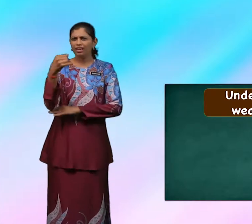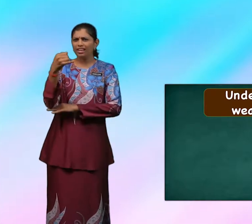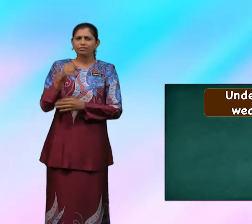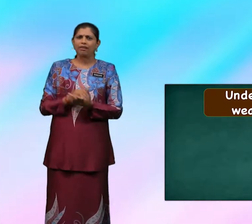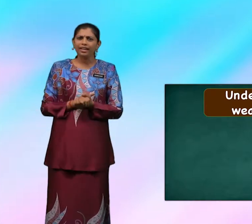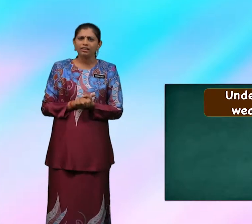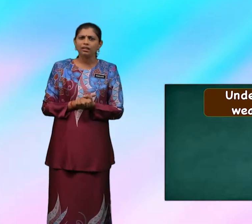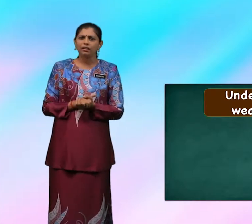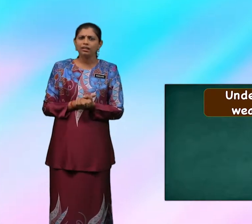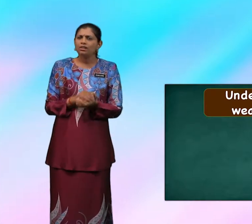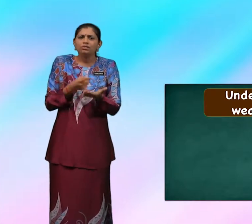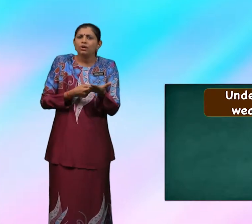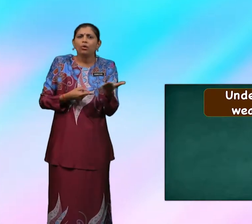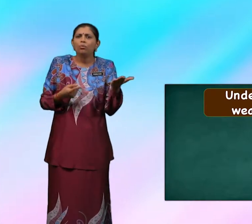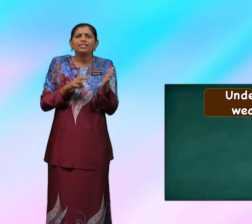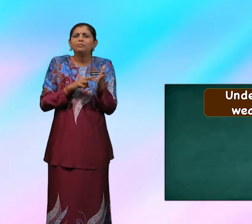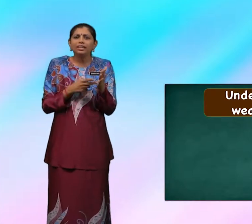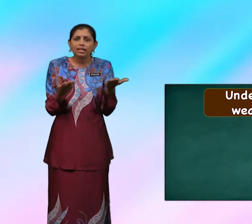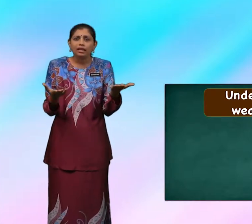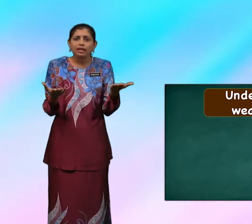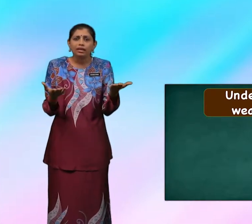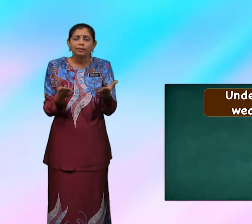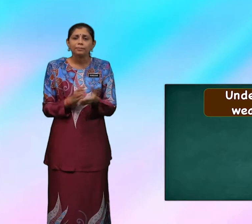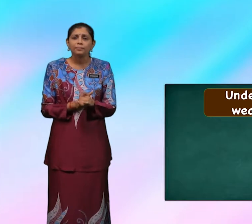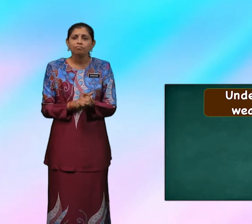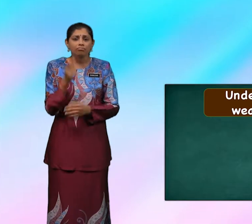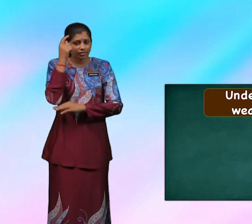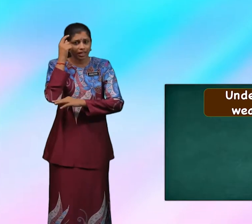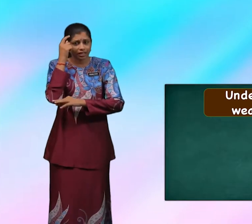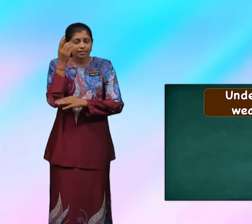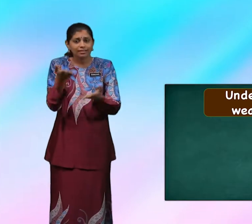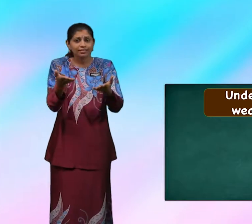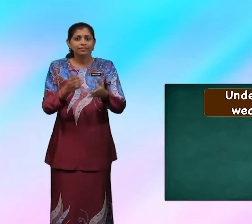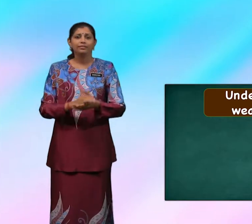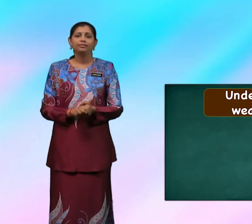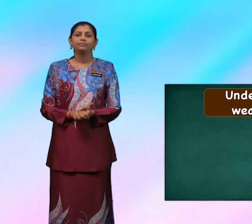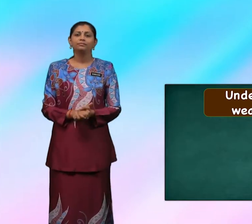can't, right? So, what's the meaning? Think.